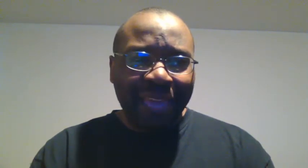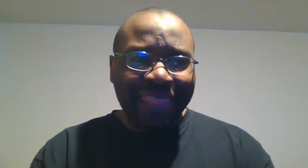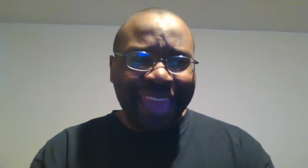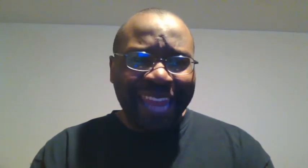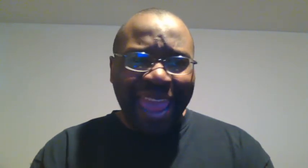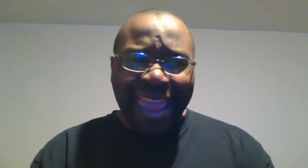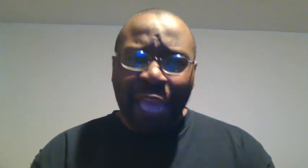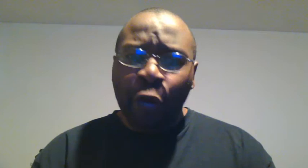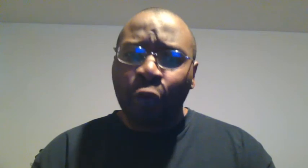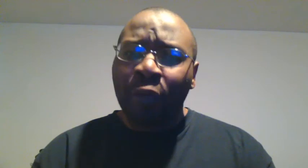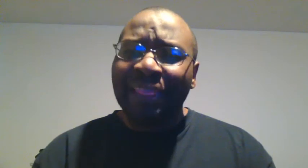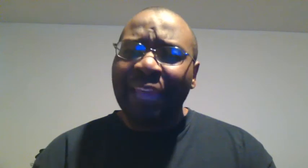that anger left me.